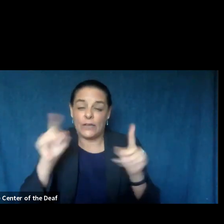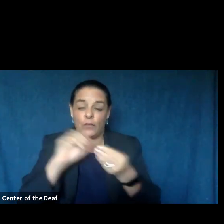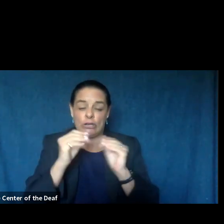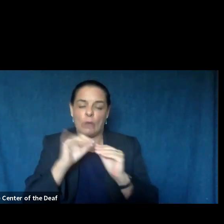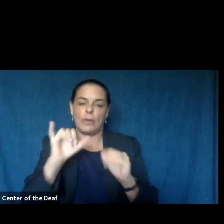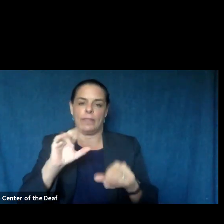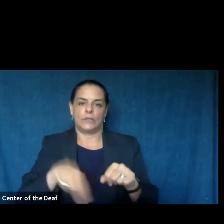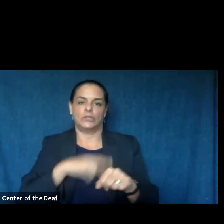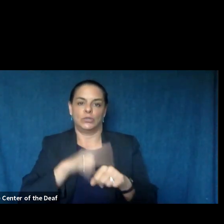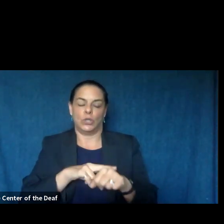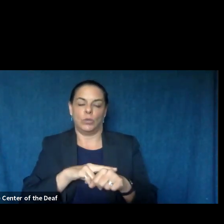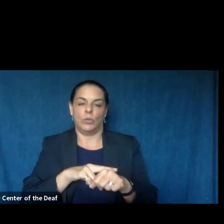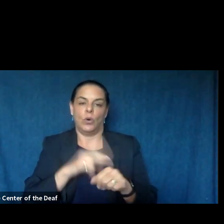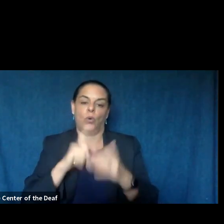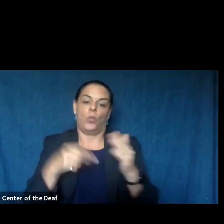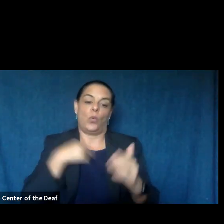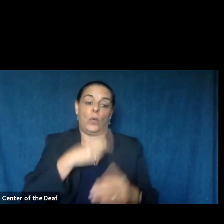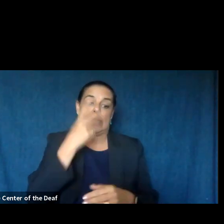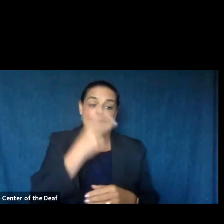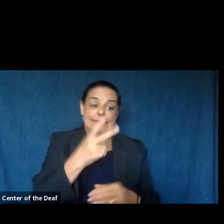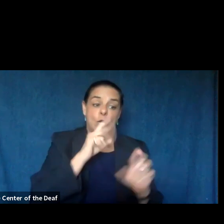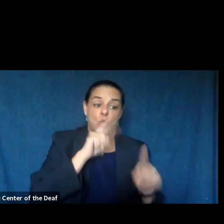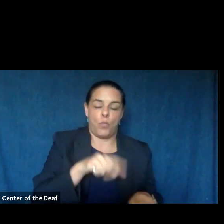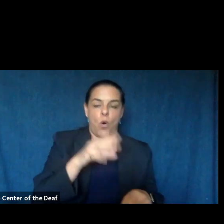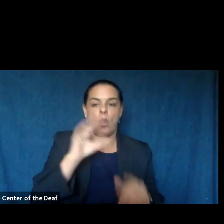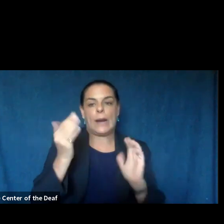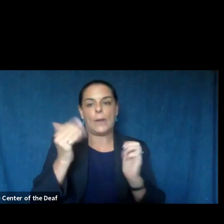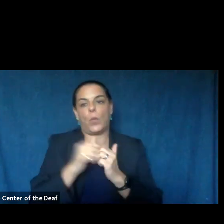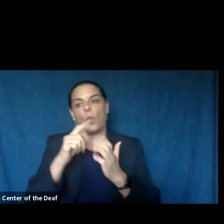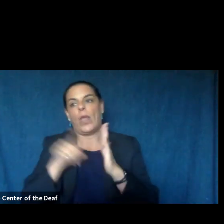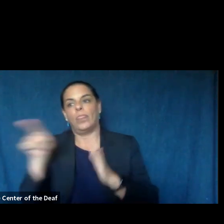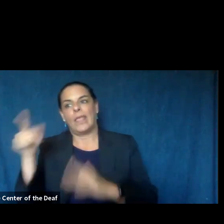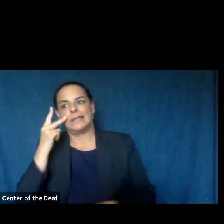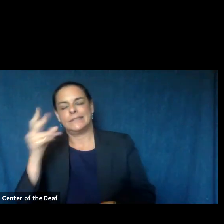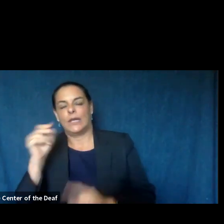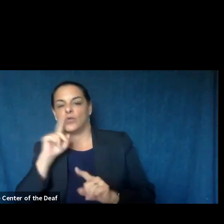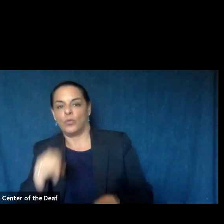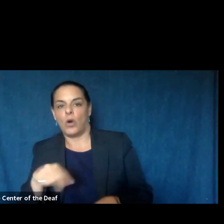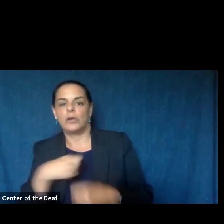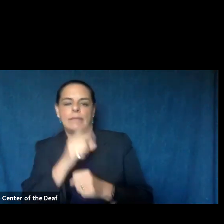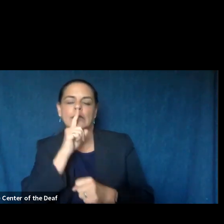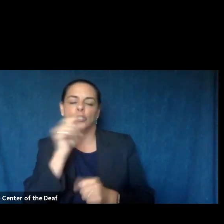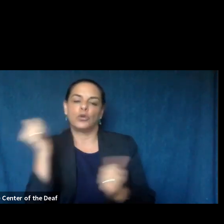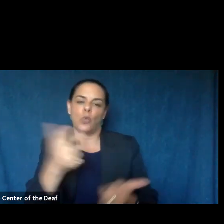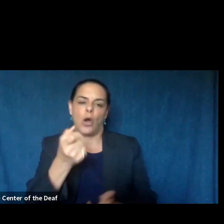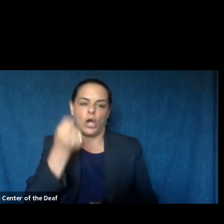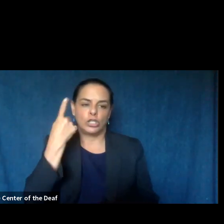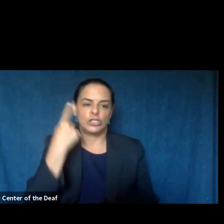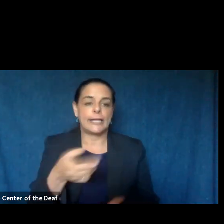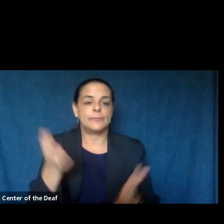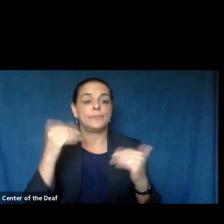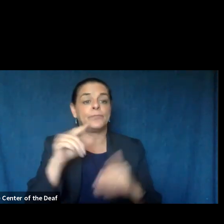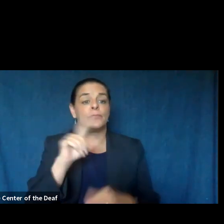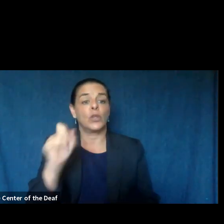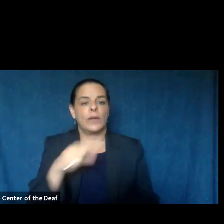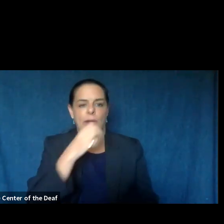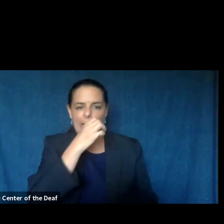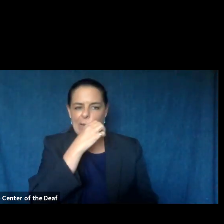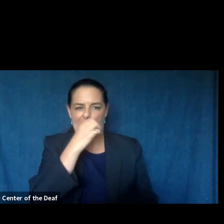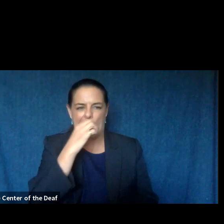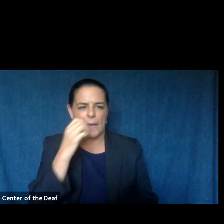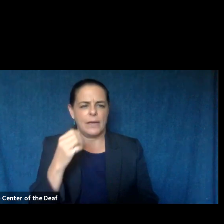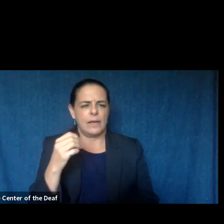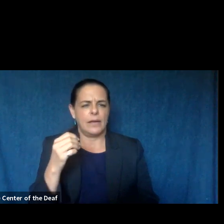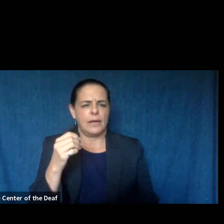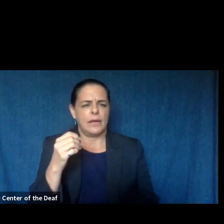from what we see and we report on versus what they see and report on, just to make sure everybody understands that. Next question, sorry. The next question we